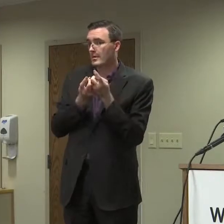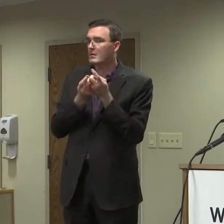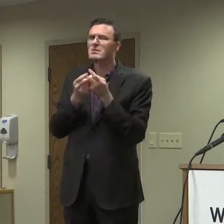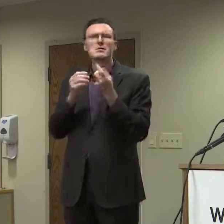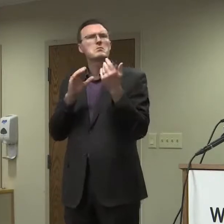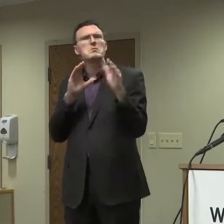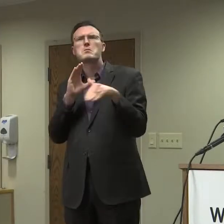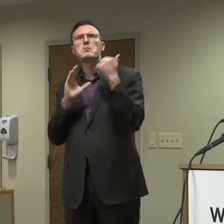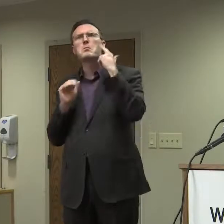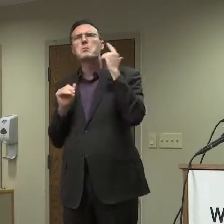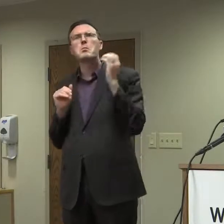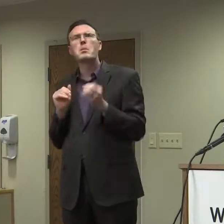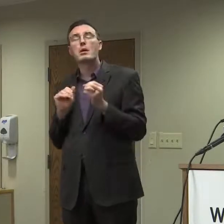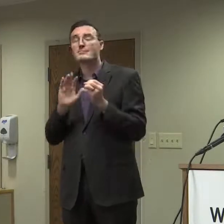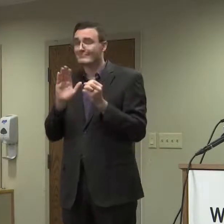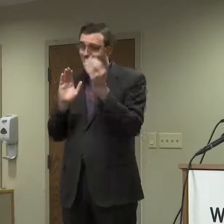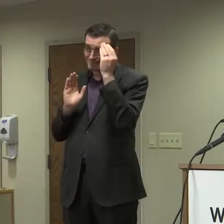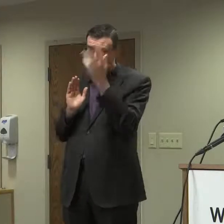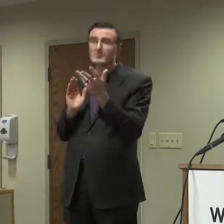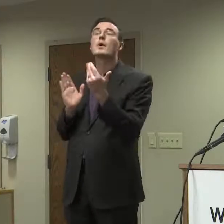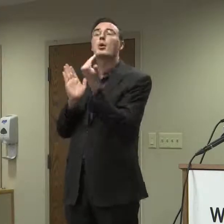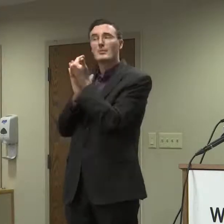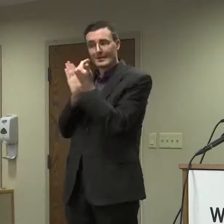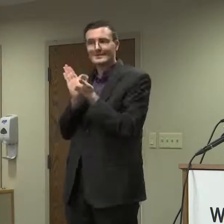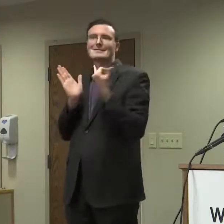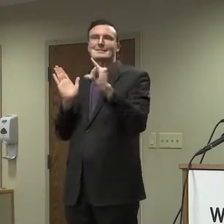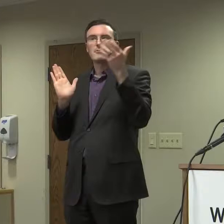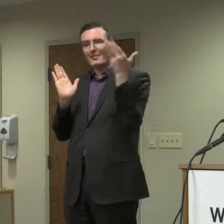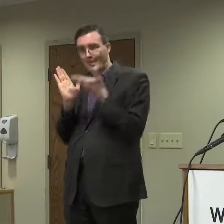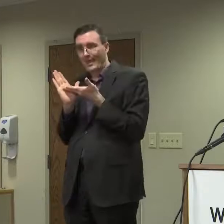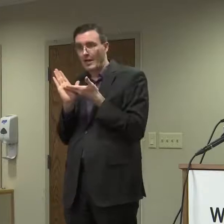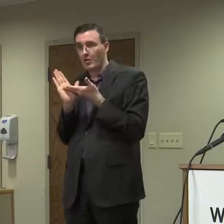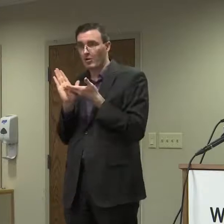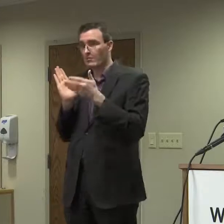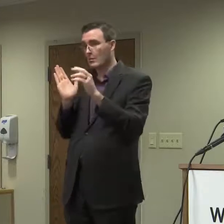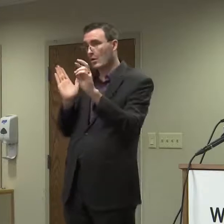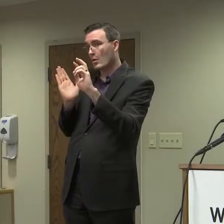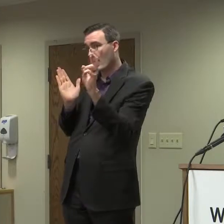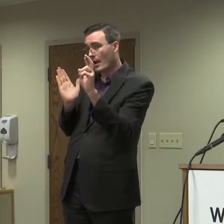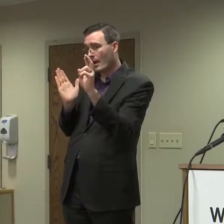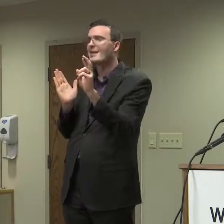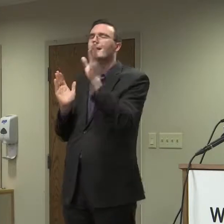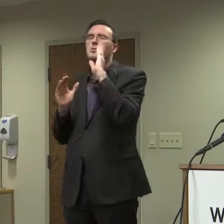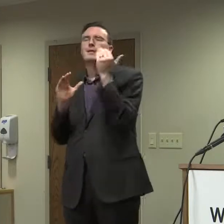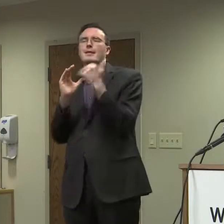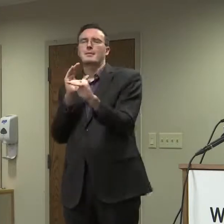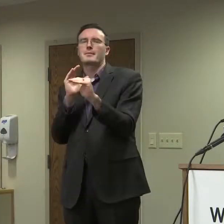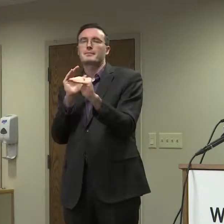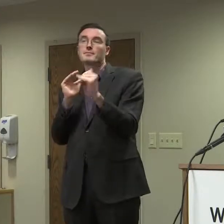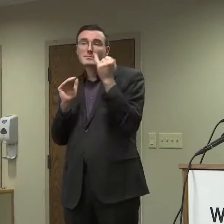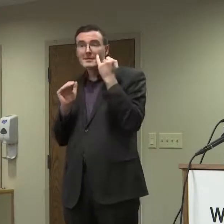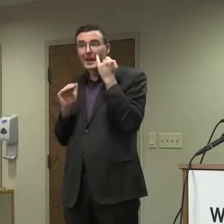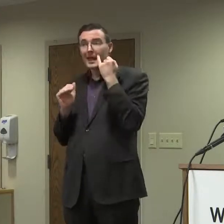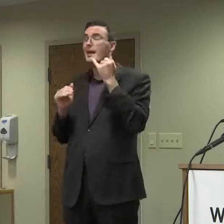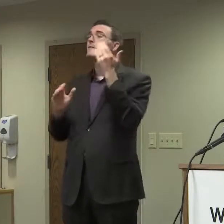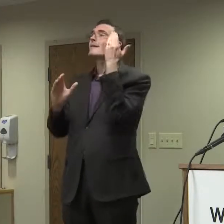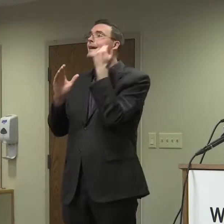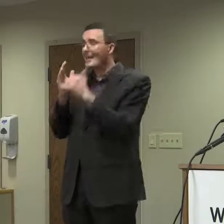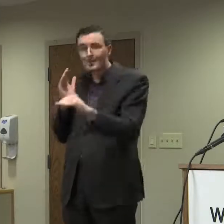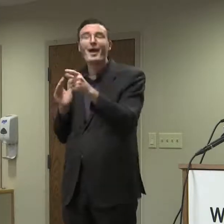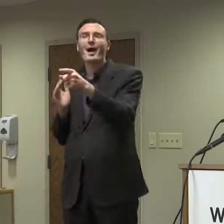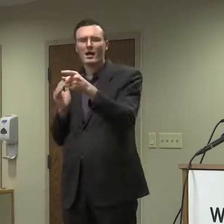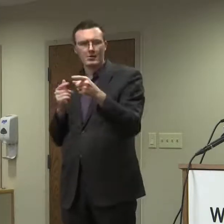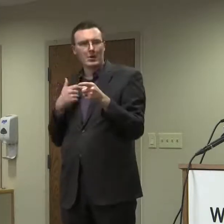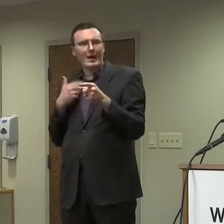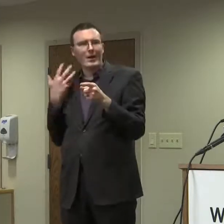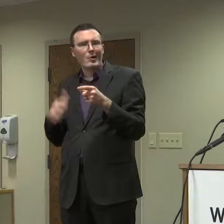our list and will be notified when we have an appointment available for you. You can decline that appointment if you've been vaccinated elsewhere at that time, but you've